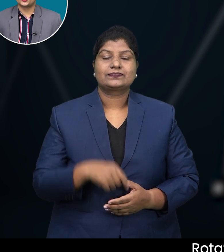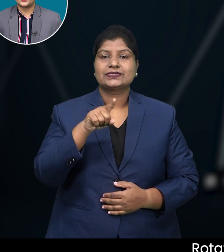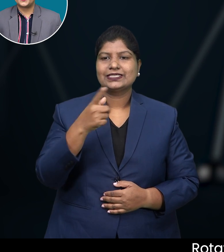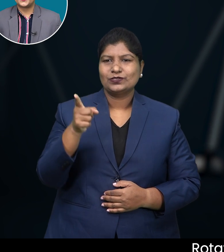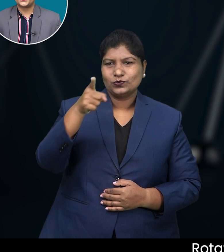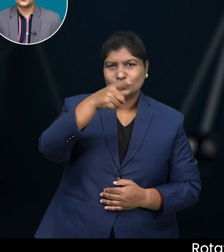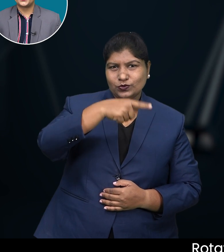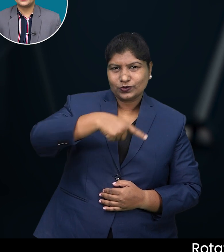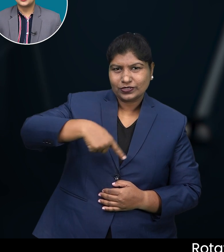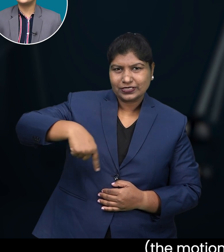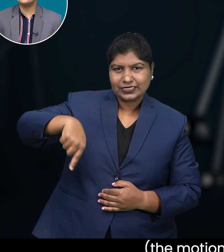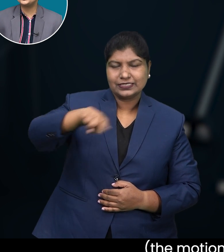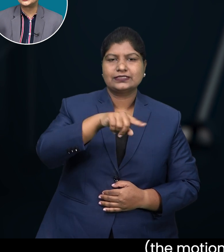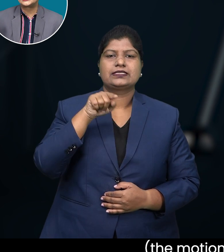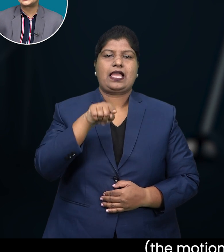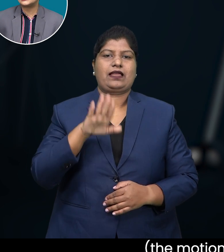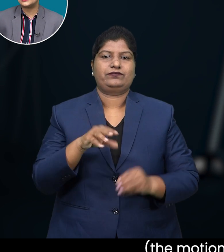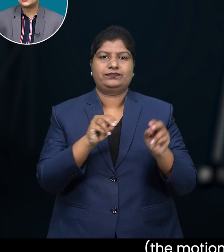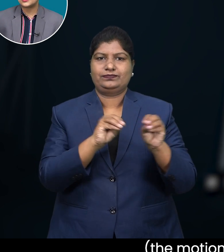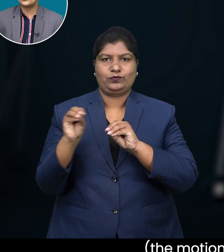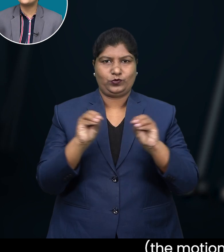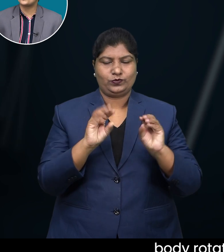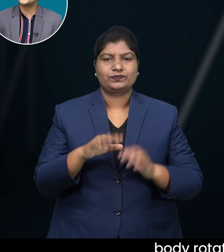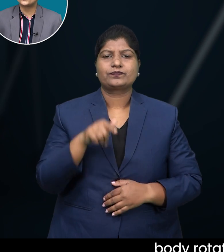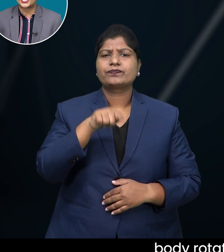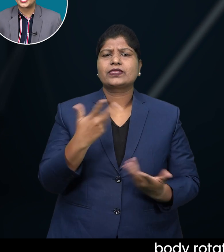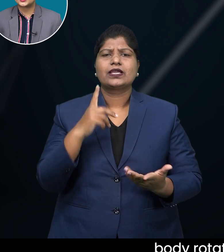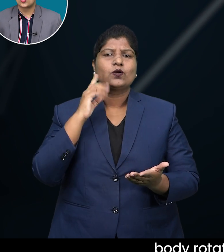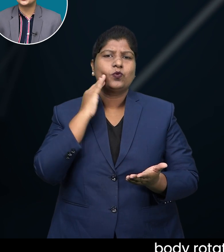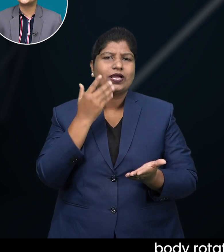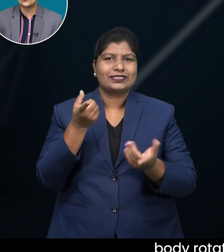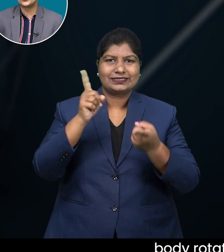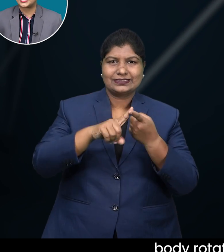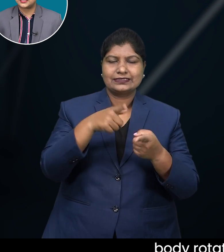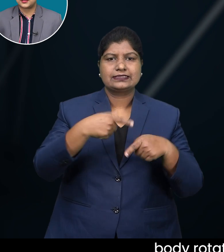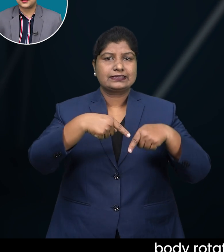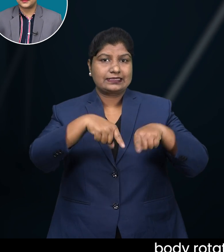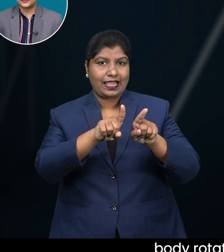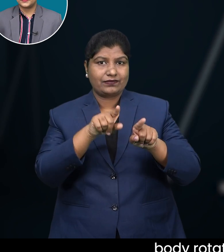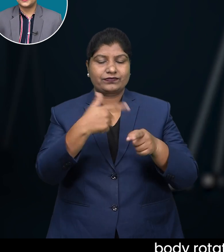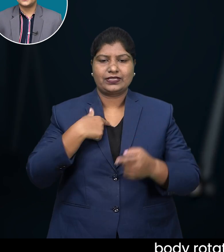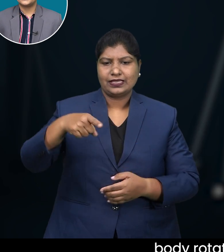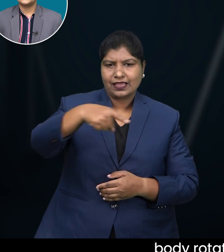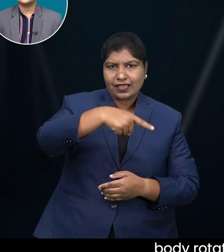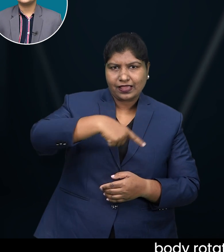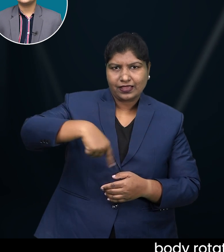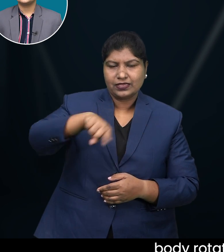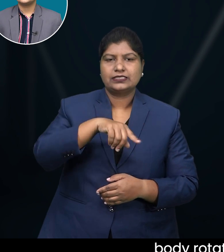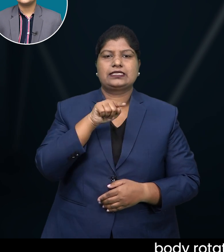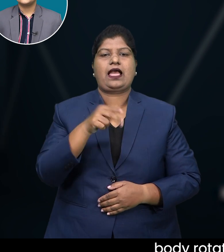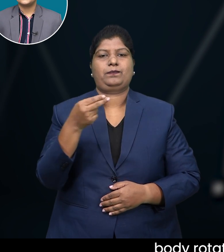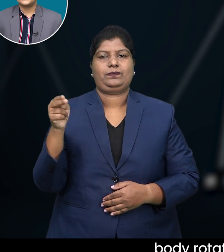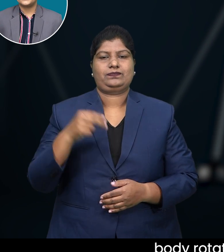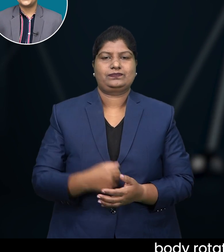Rotational motion. The motion that occurs when a body rotates on its own axis.